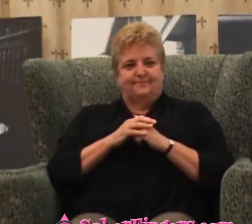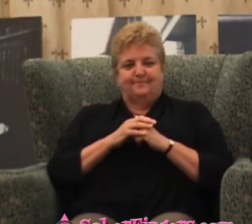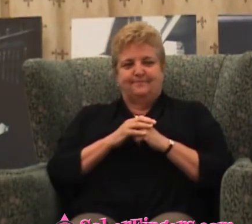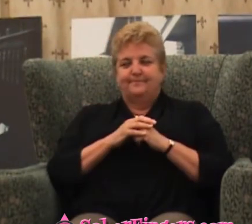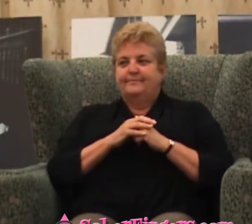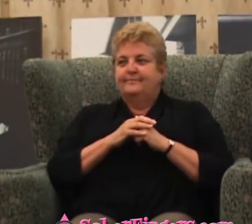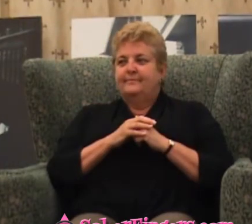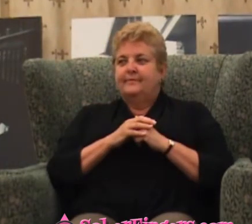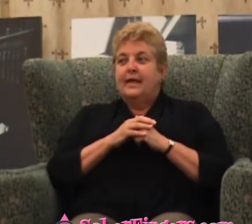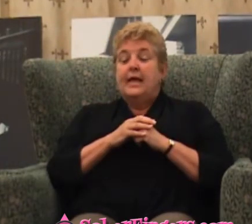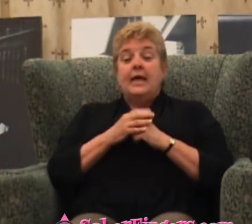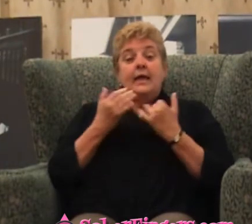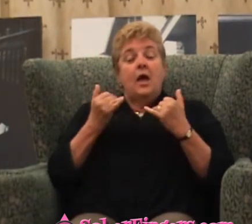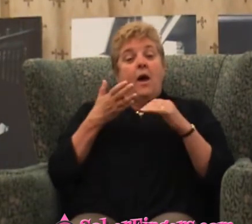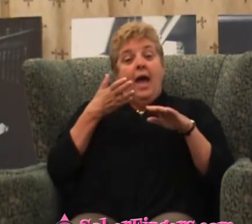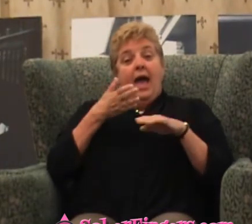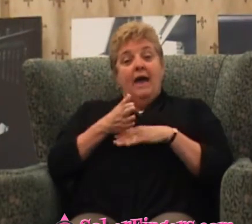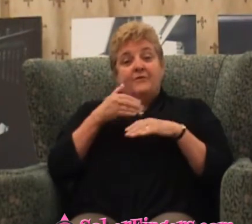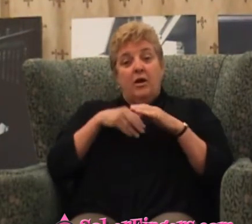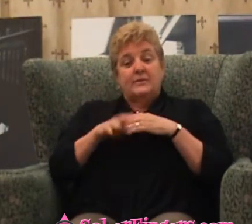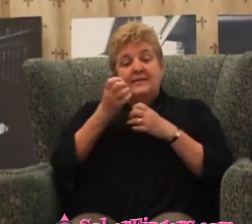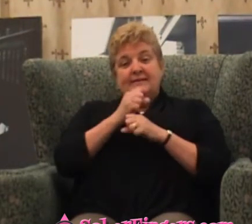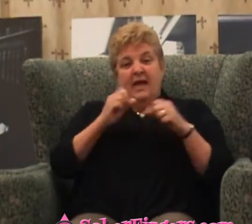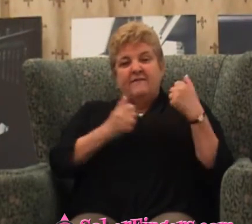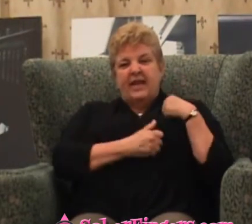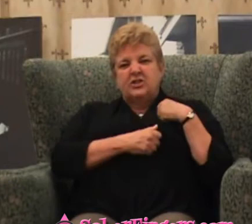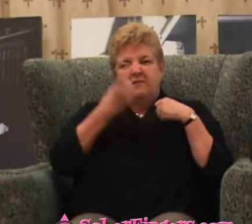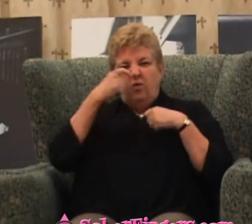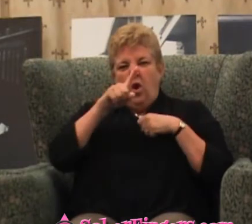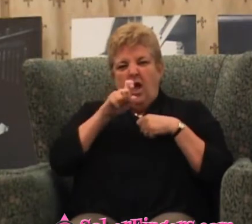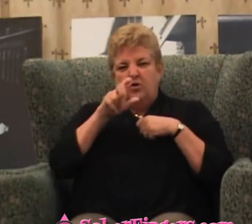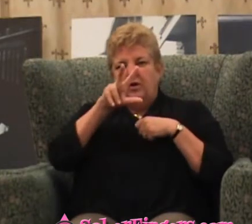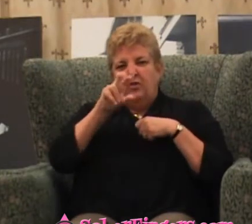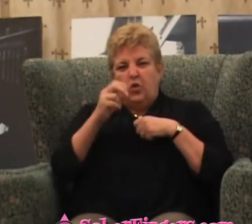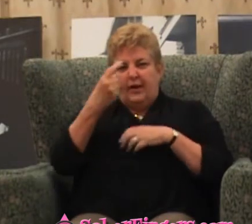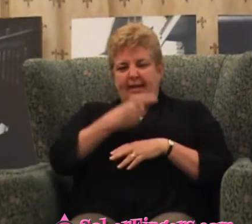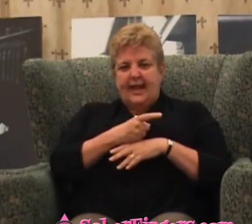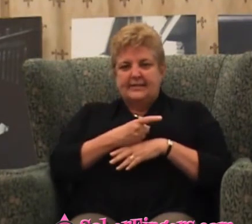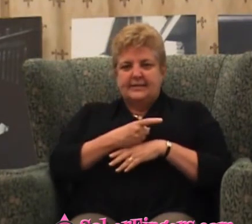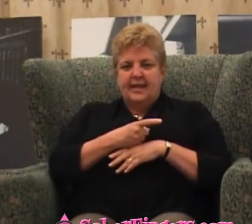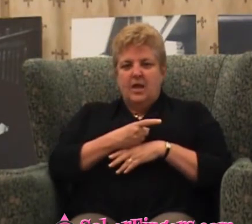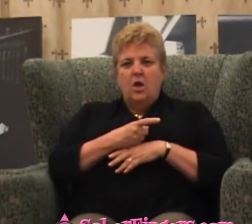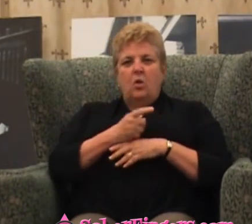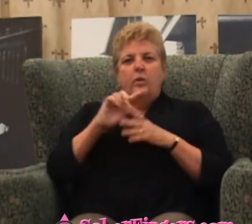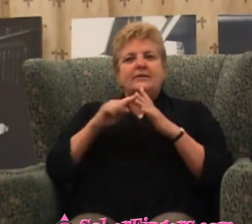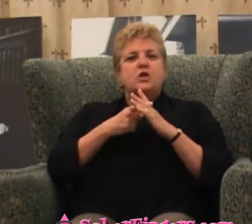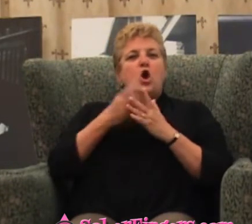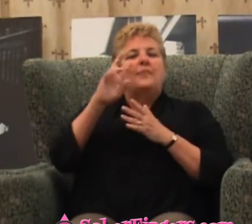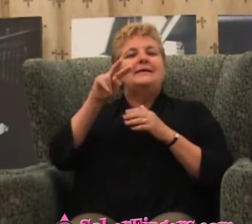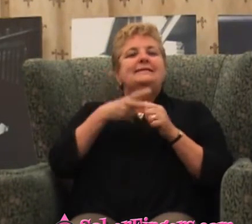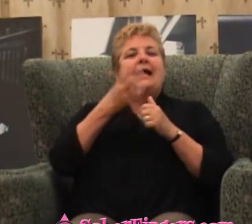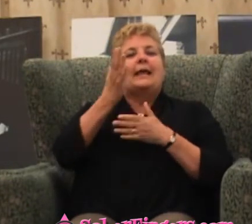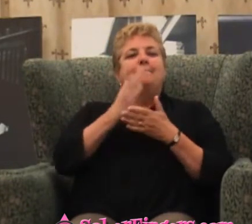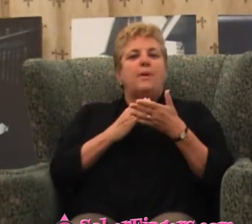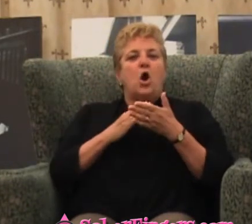After I was in the Harbor Light Center for 130 days, they took me to their second phase recovery, a sober living called Harmony